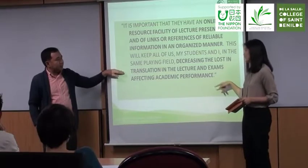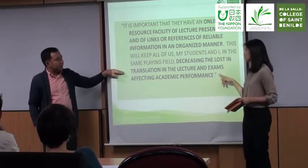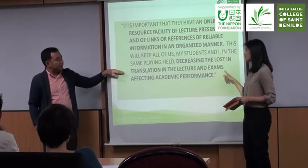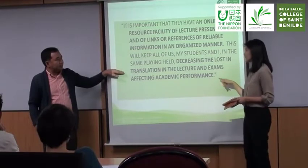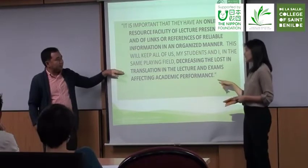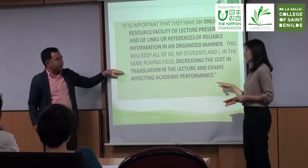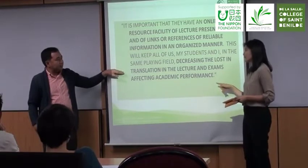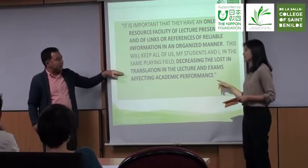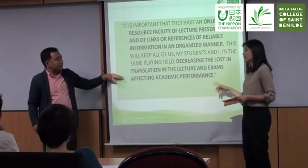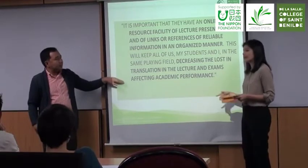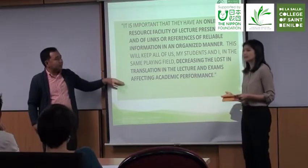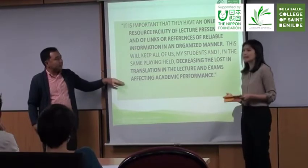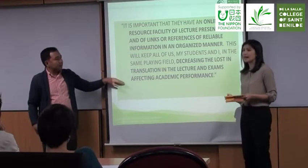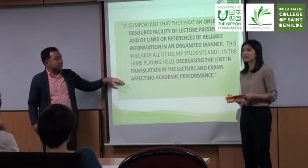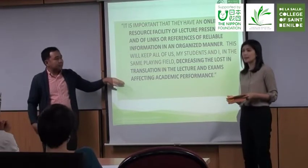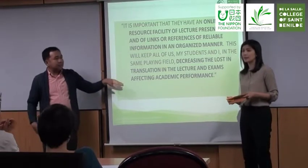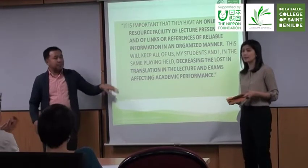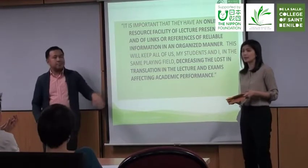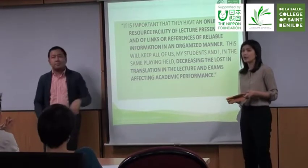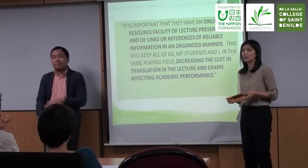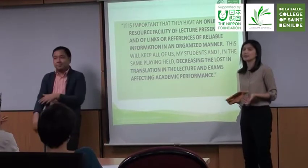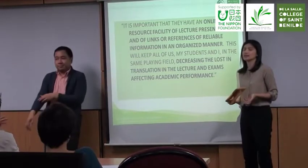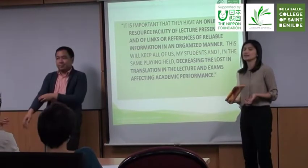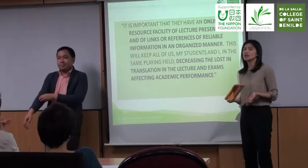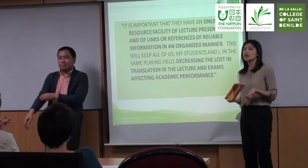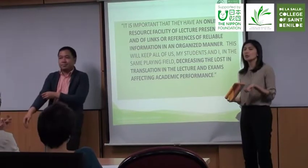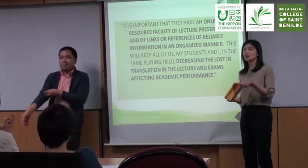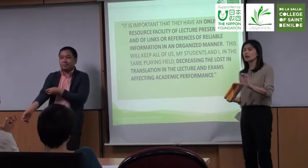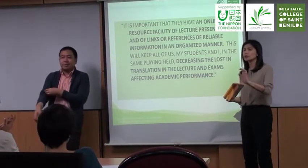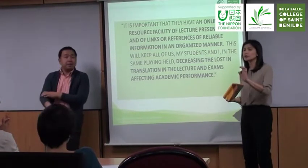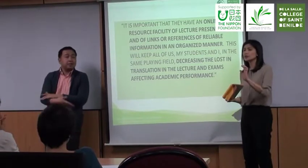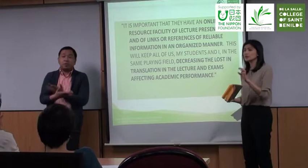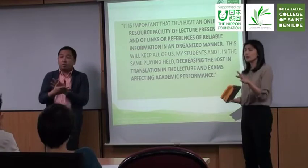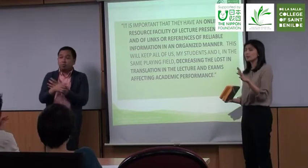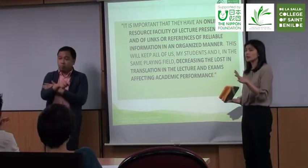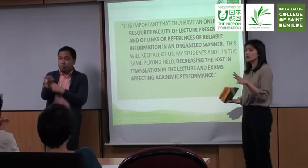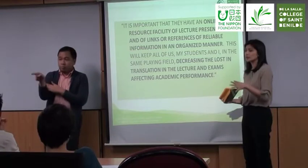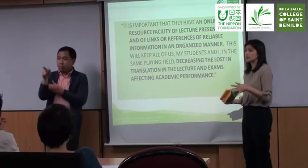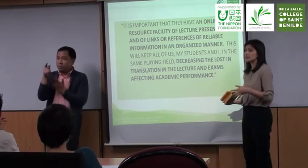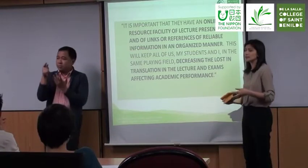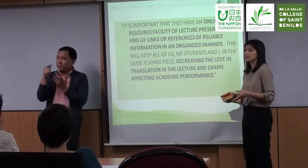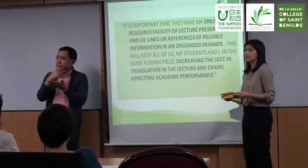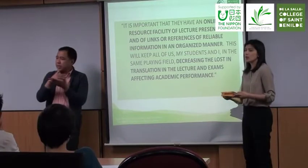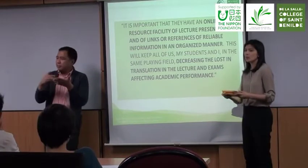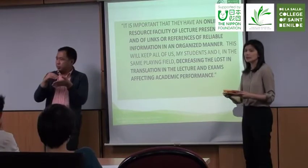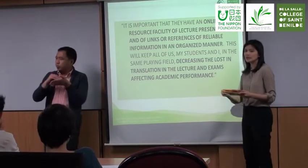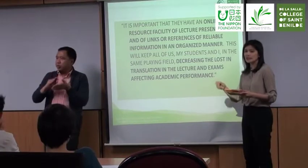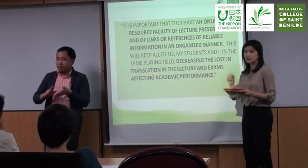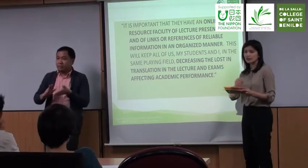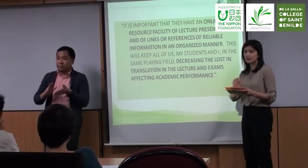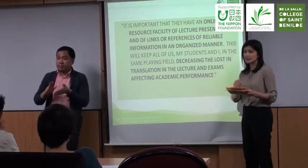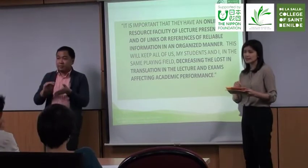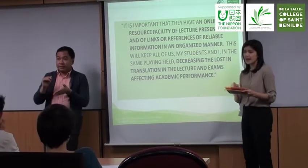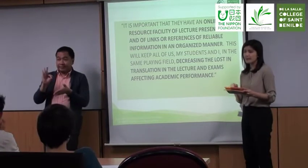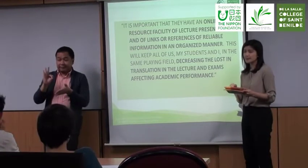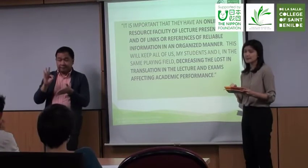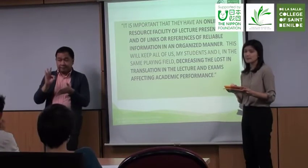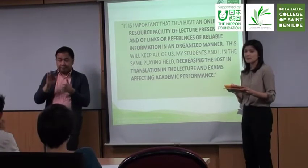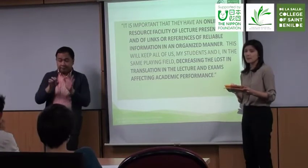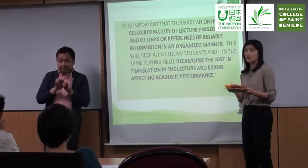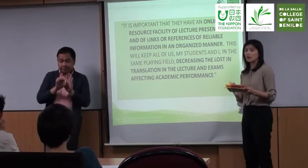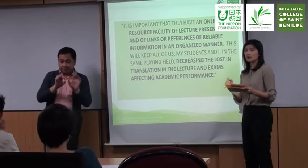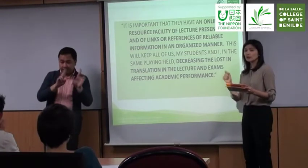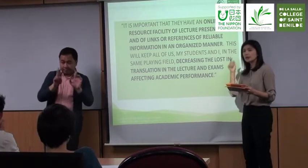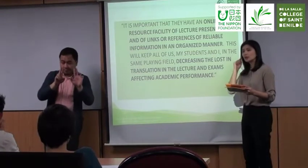in the lecture and exams affecting academic performance. We all know that some of our students, when they take written